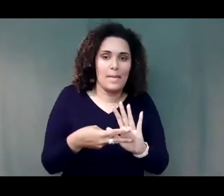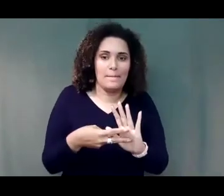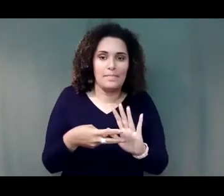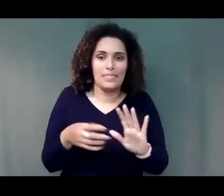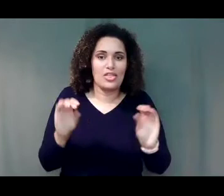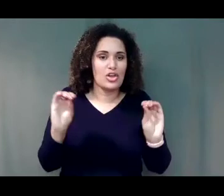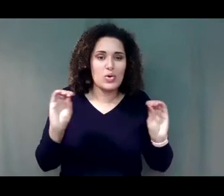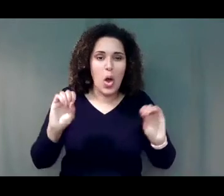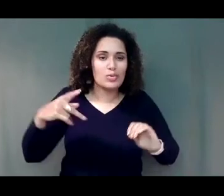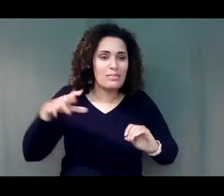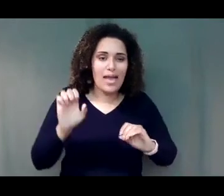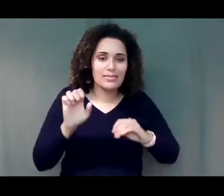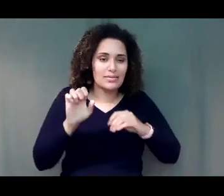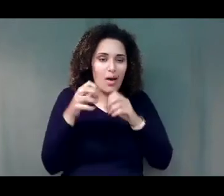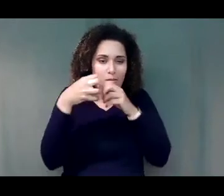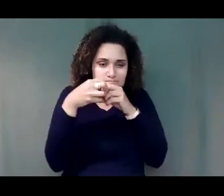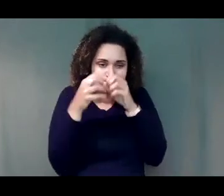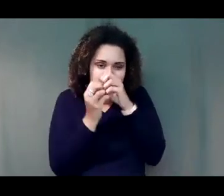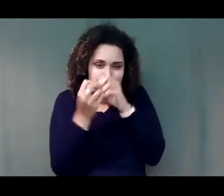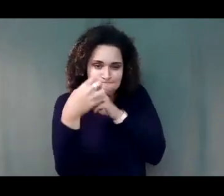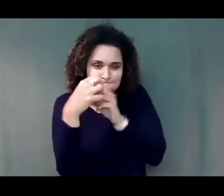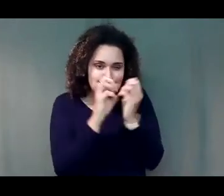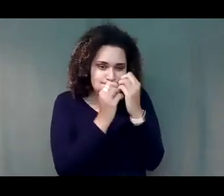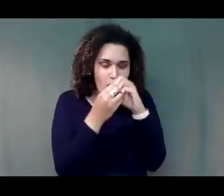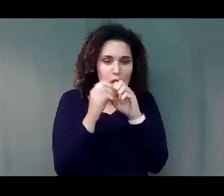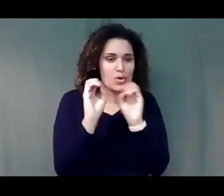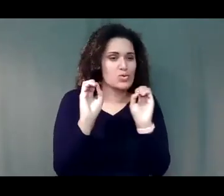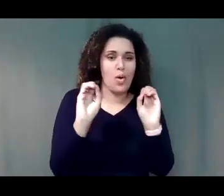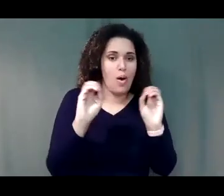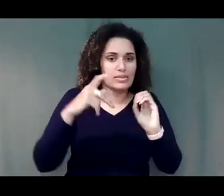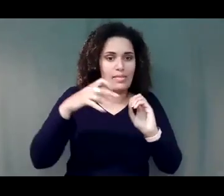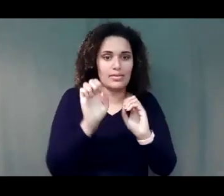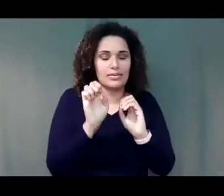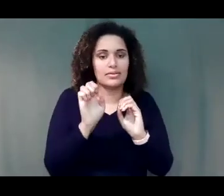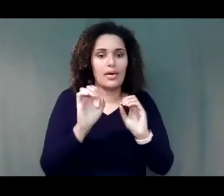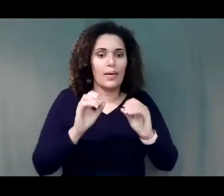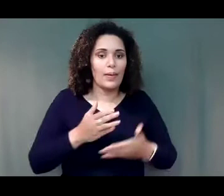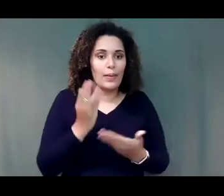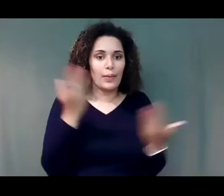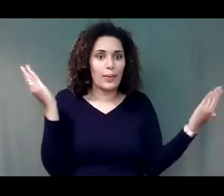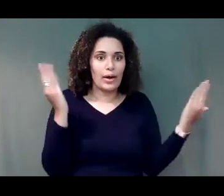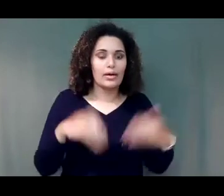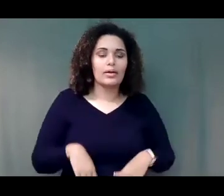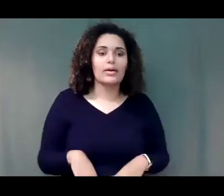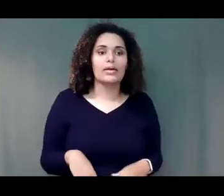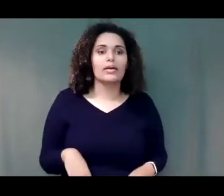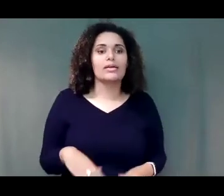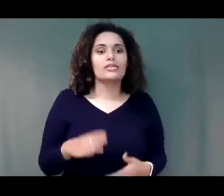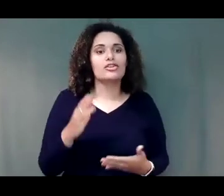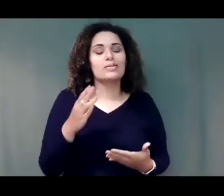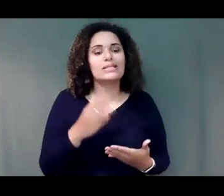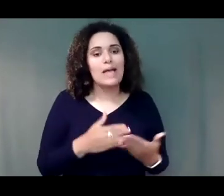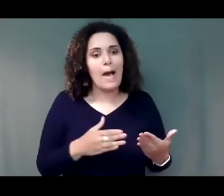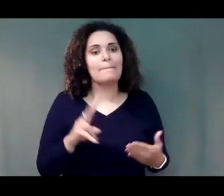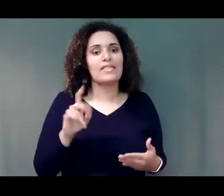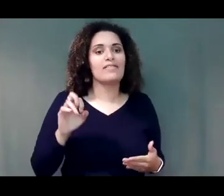no space between the berries in a lot of these clusters, none at all. Some of the